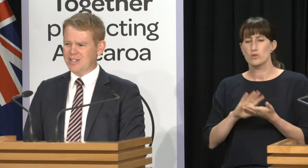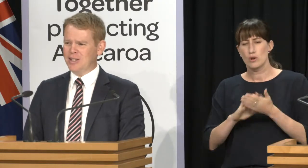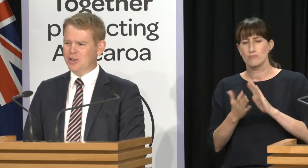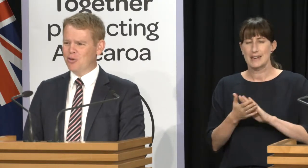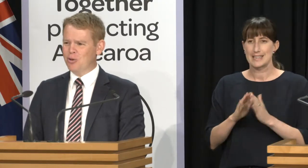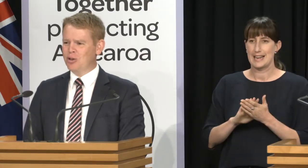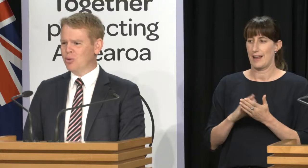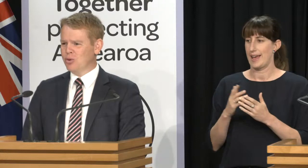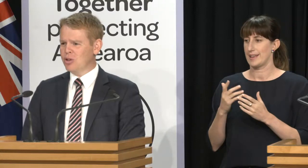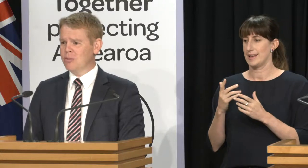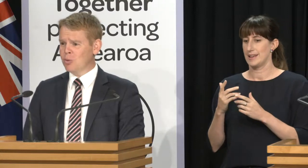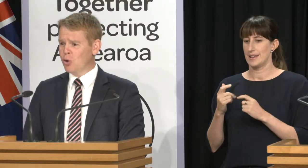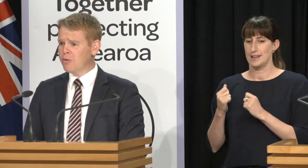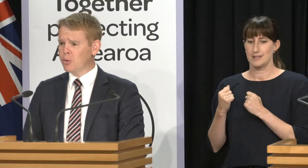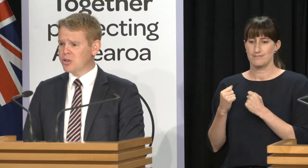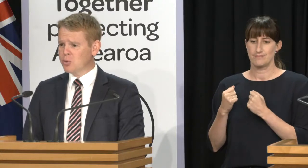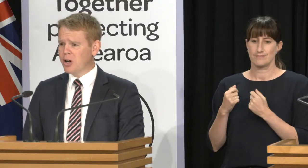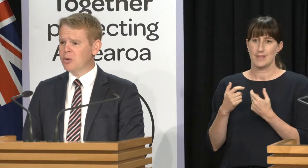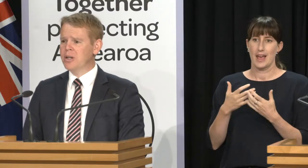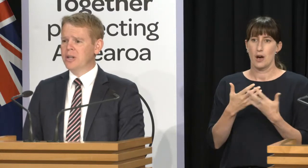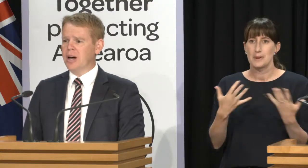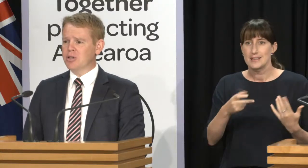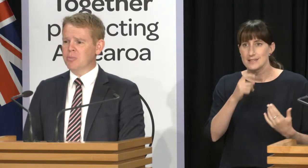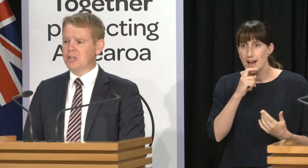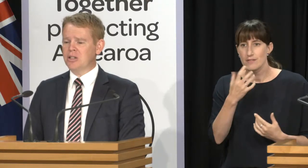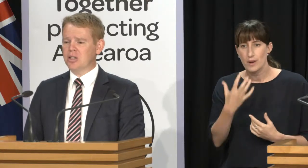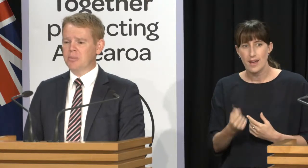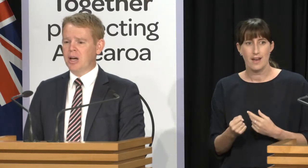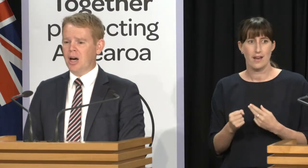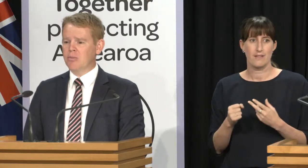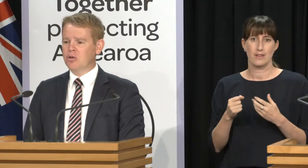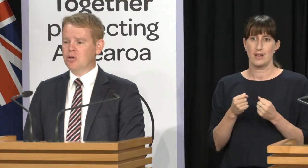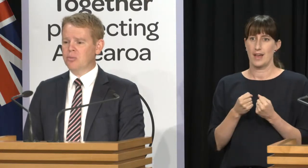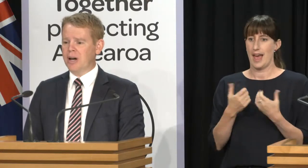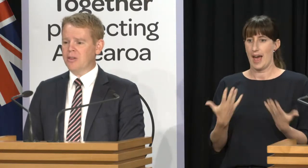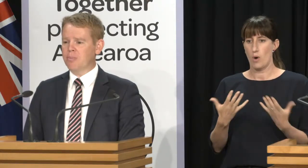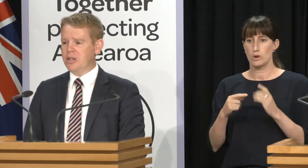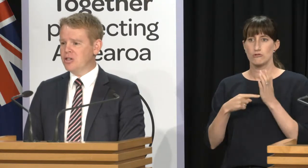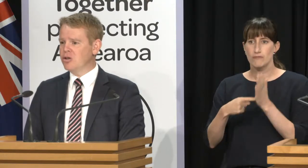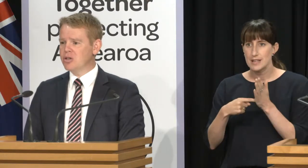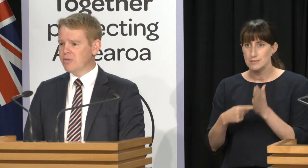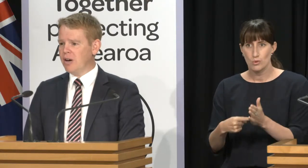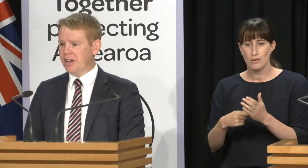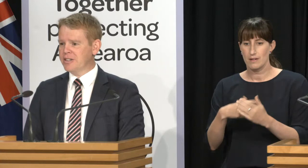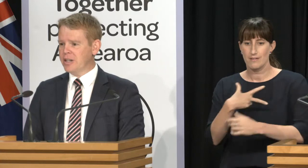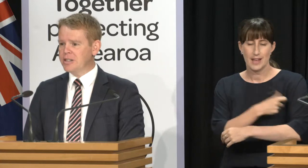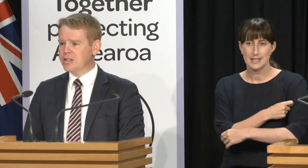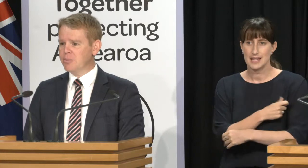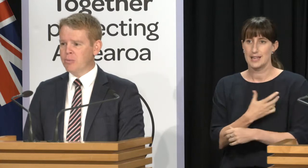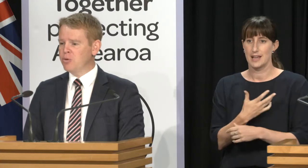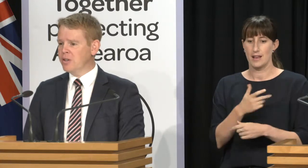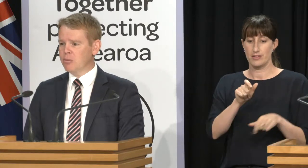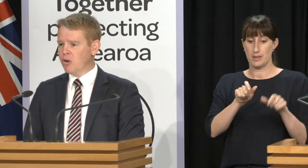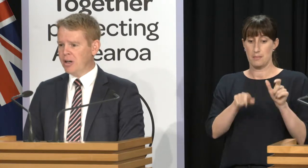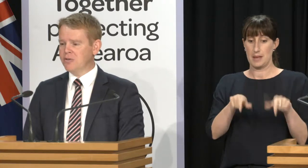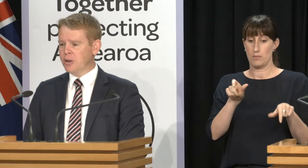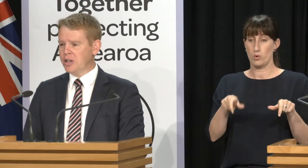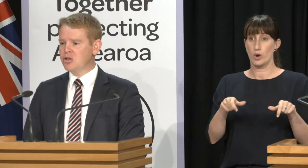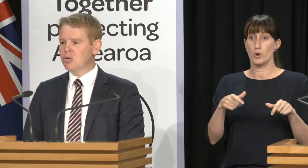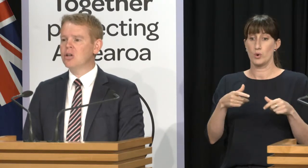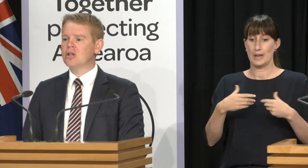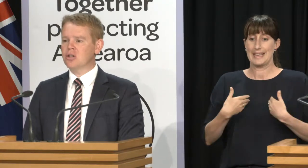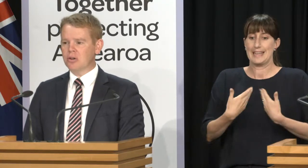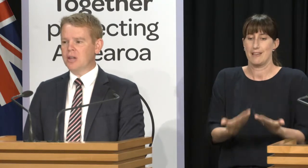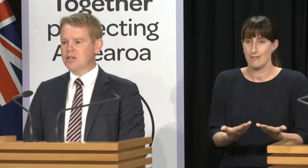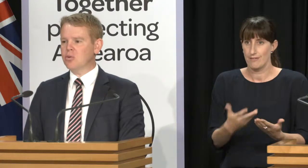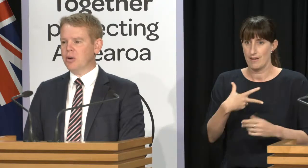the vaccine distribution, but also in terms of workforce as well. So potentially being able to make the best use of our vaccinators by moving them around if we need